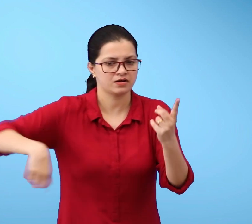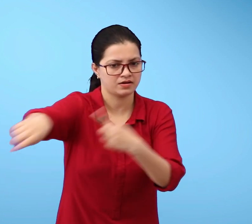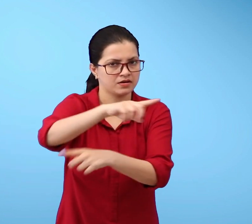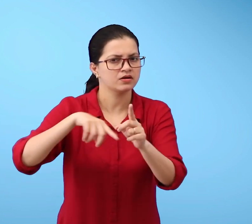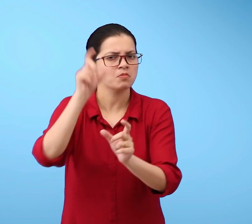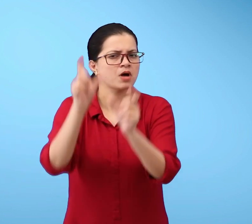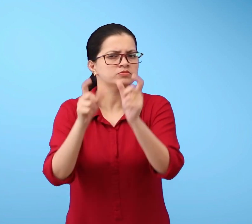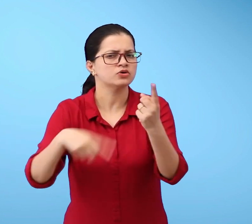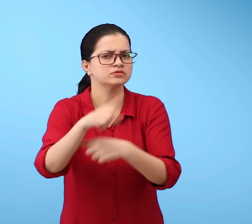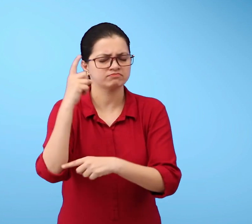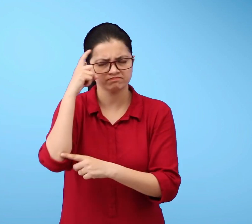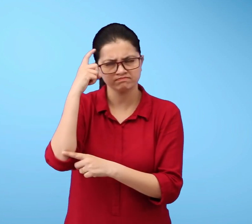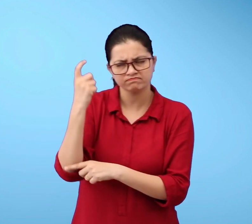said.